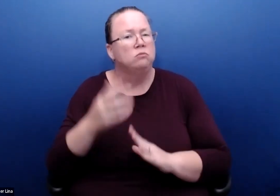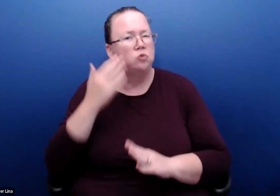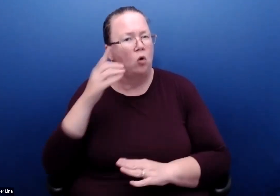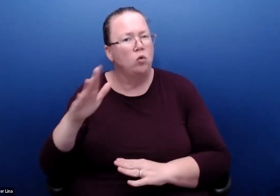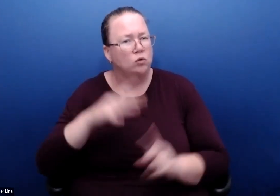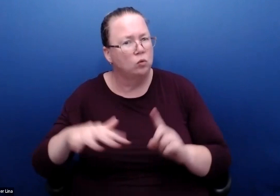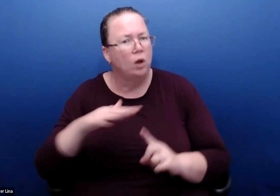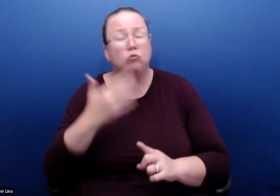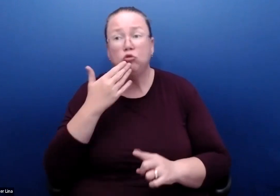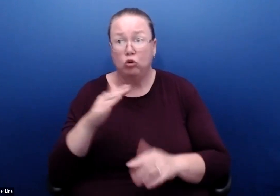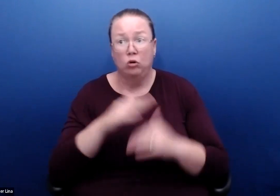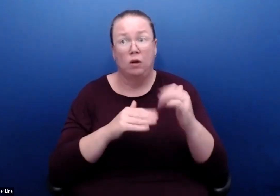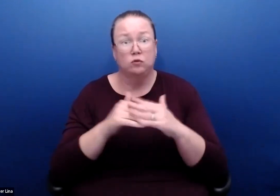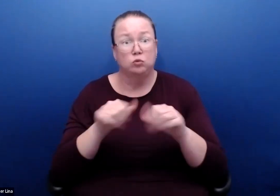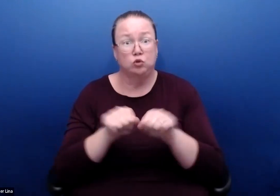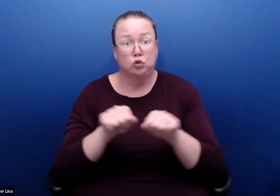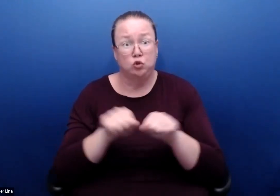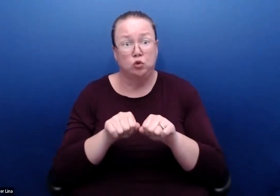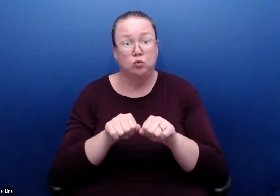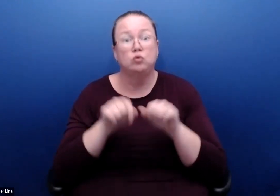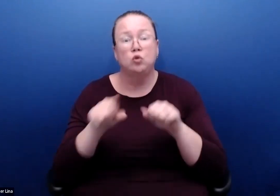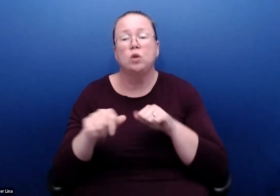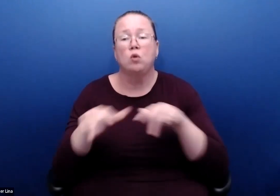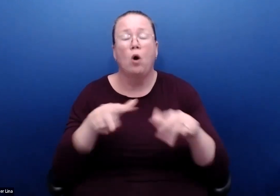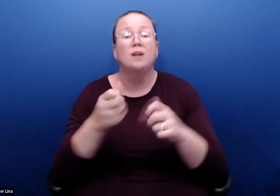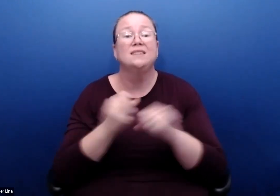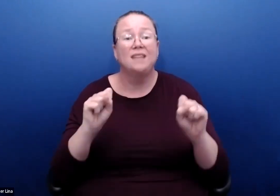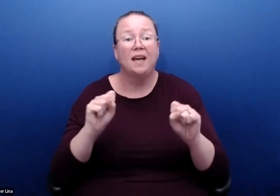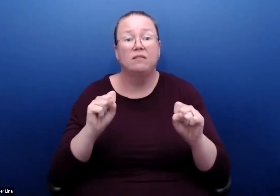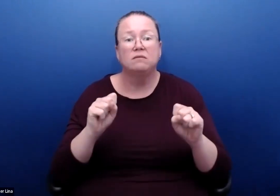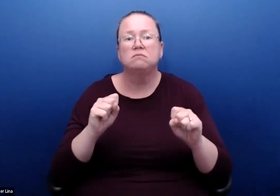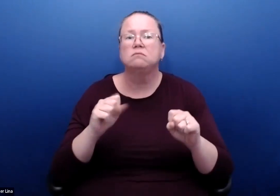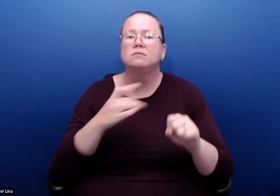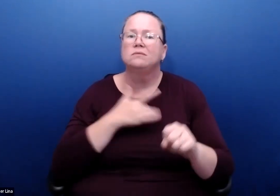good, comfortable shoes on so that you can walk safely. Generally, I try not